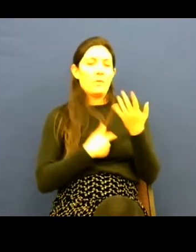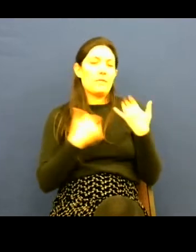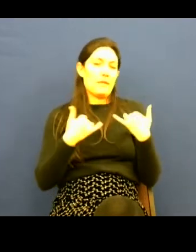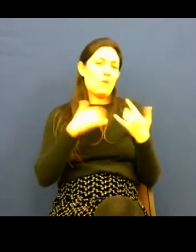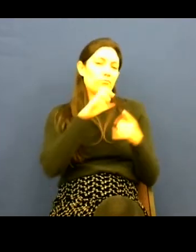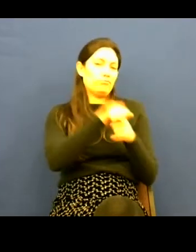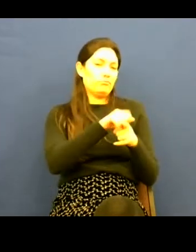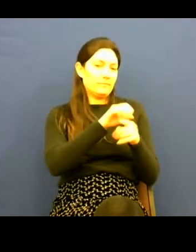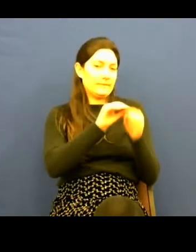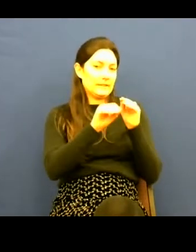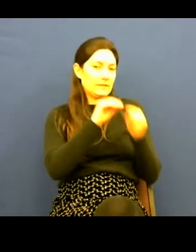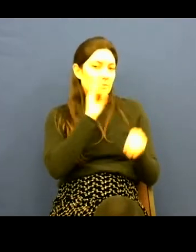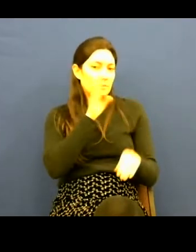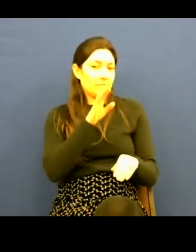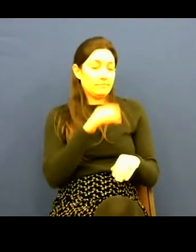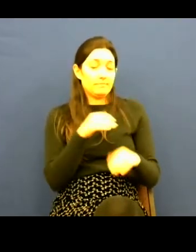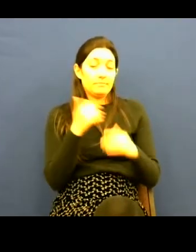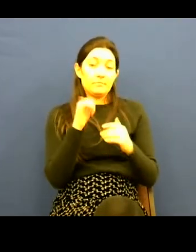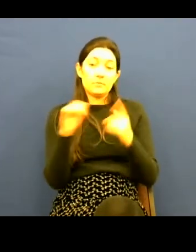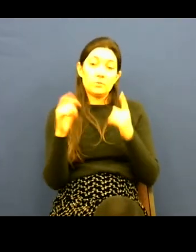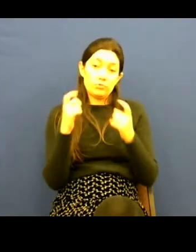Any questions, comments?